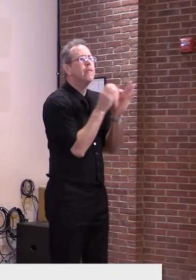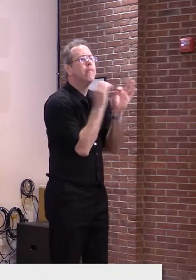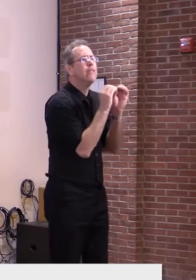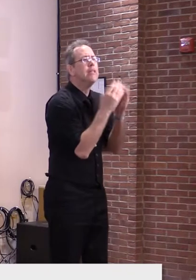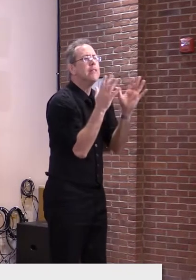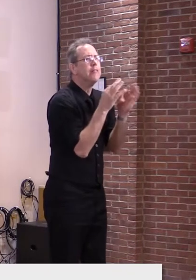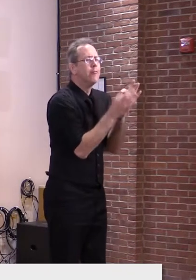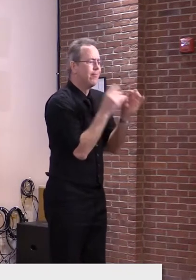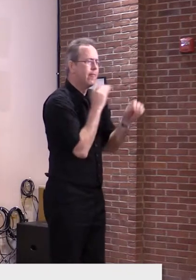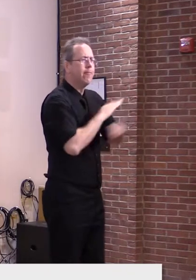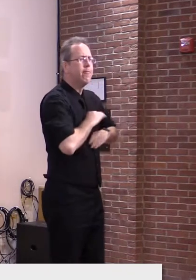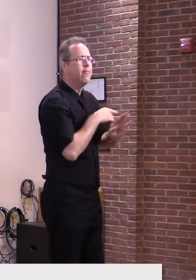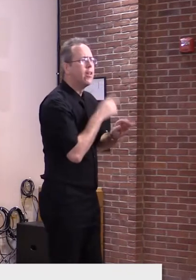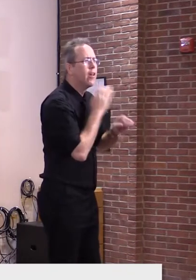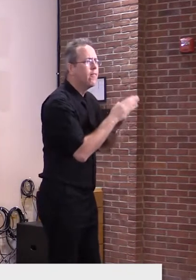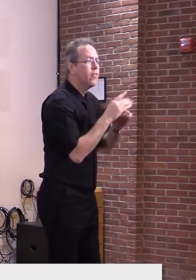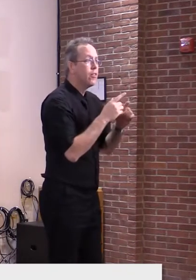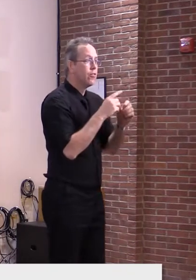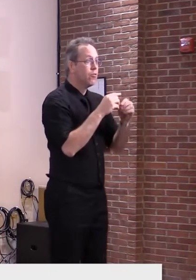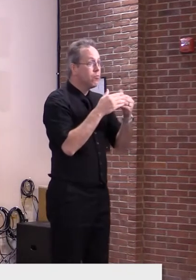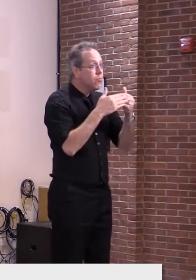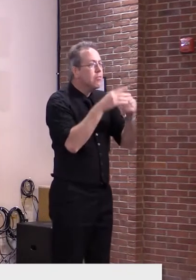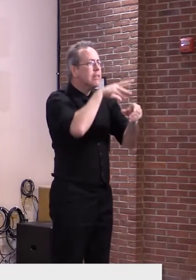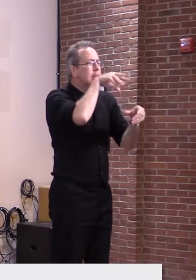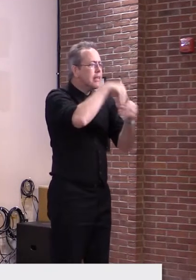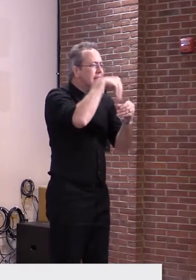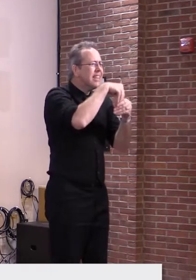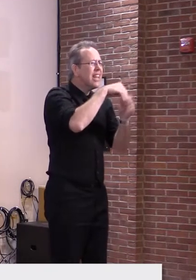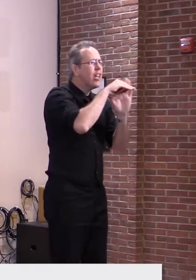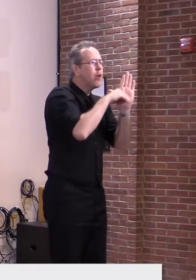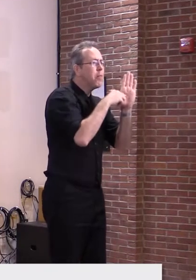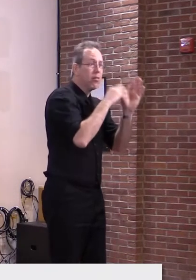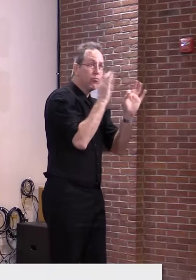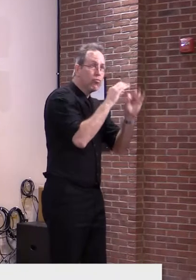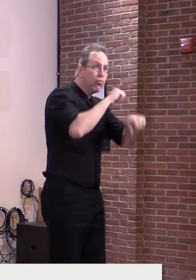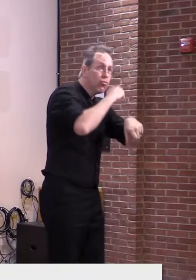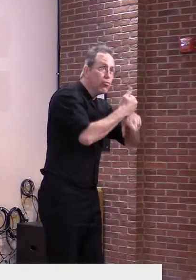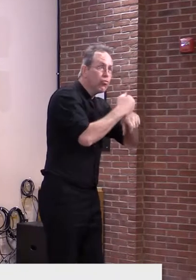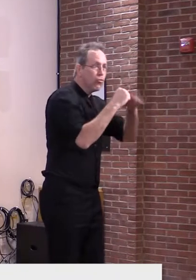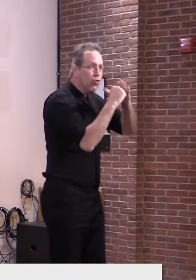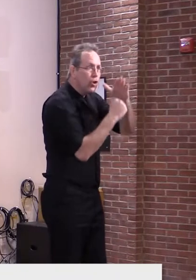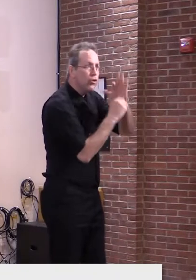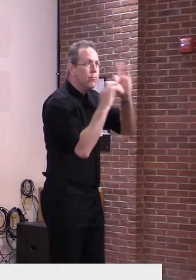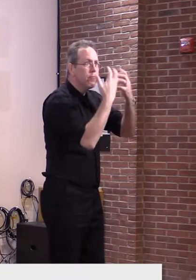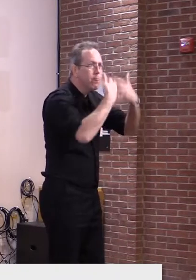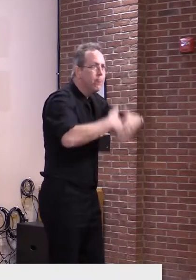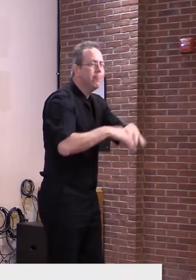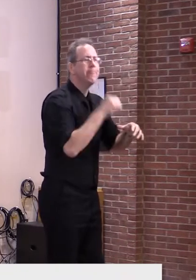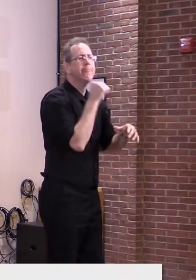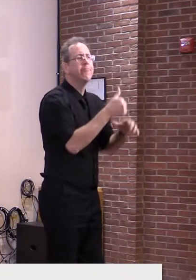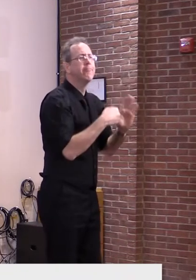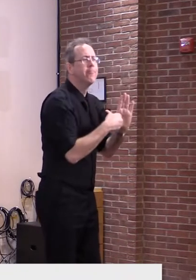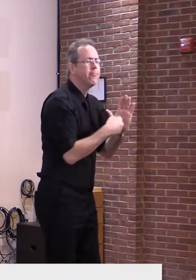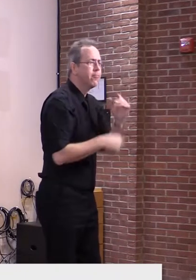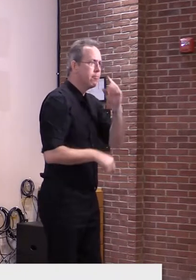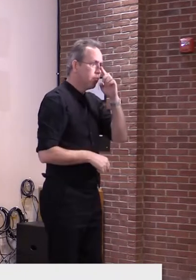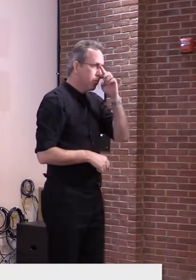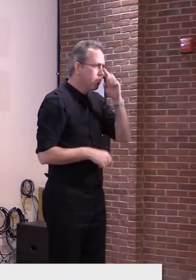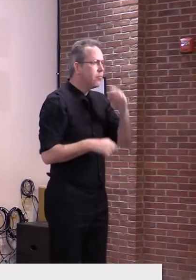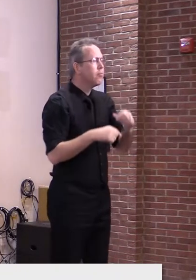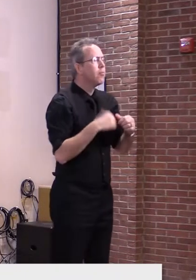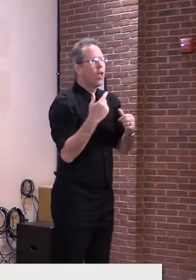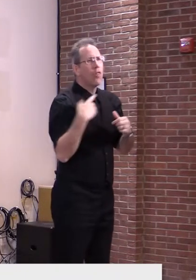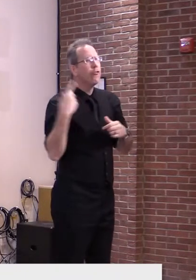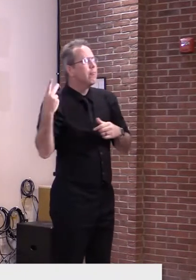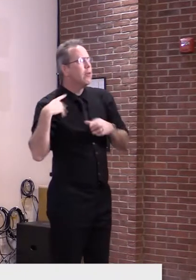there. And I believe you have a copy of the testimony that John Pelletier and I gave to the House